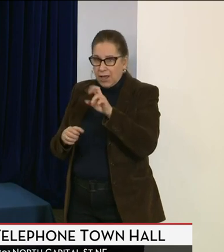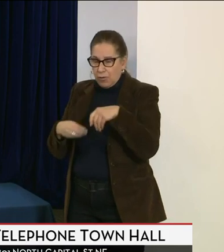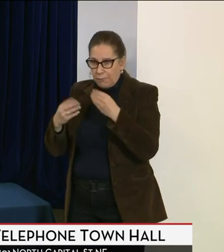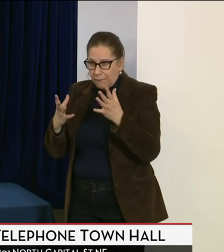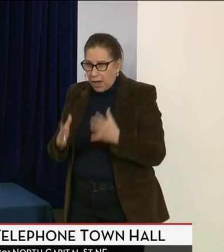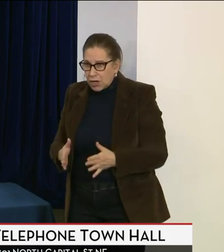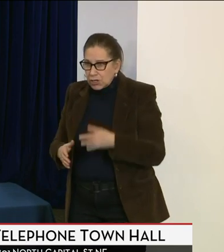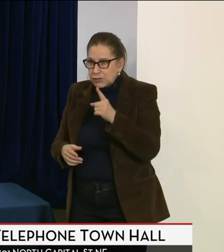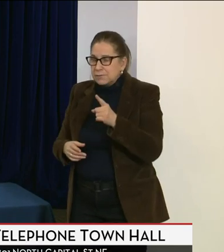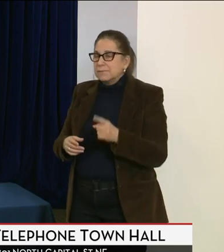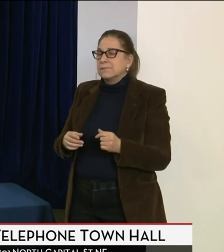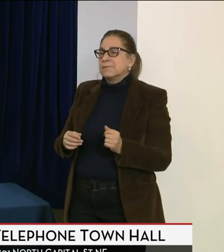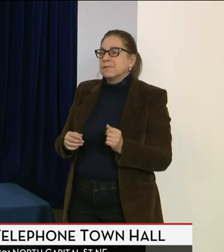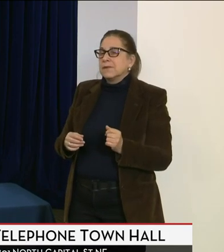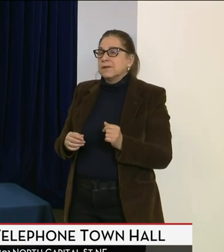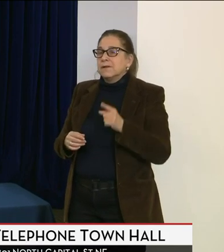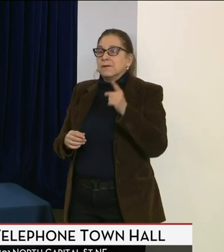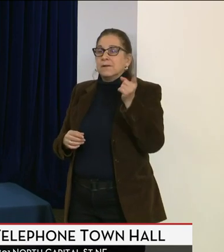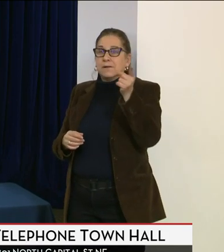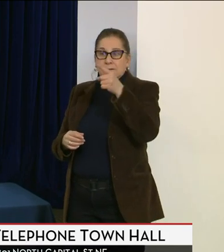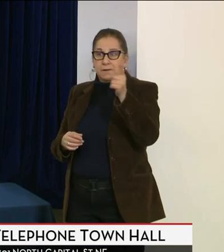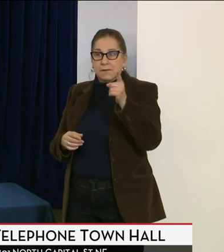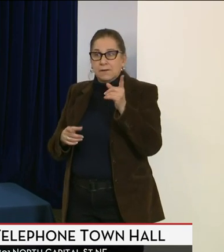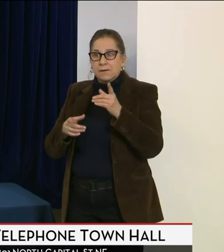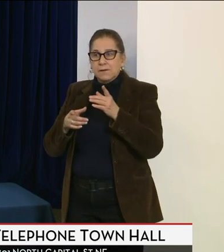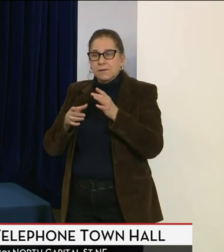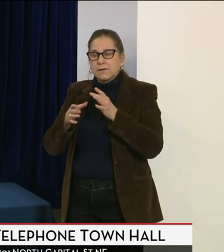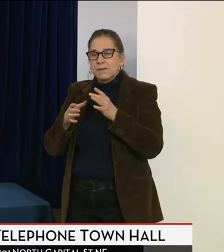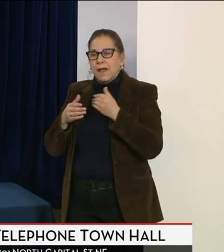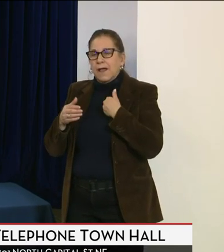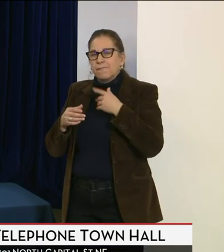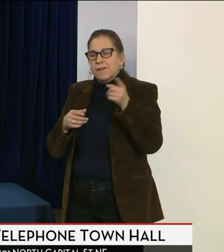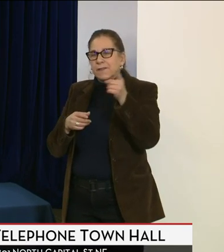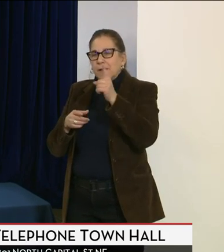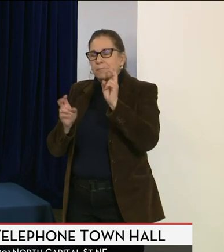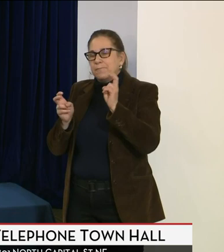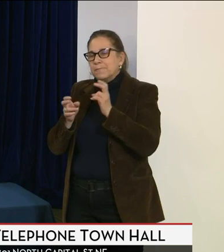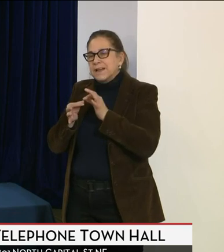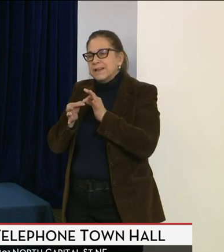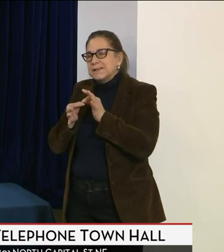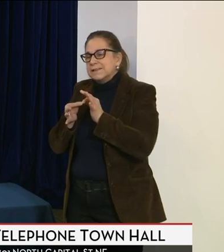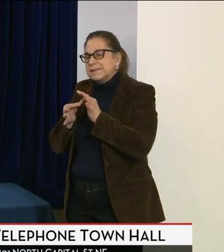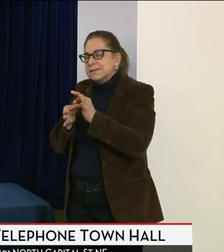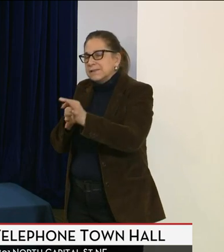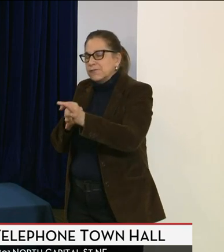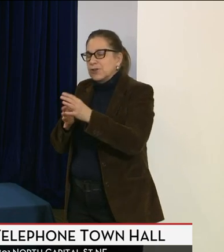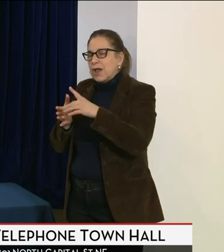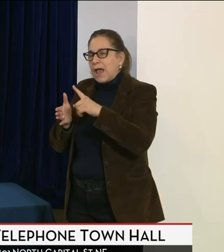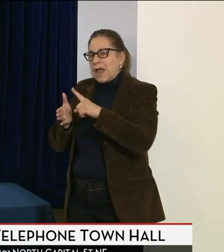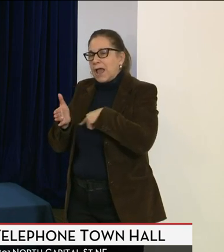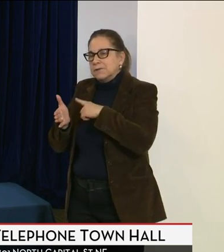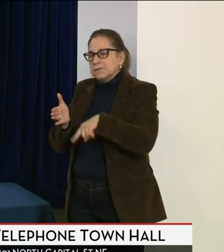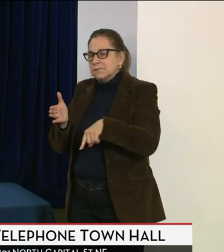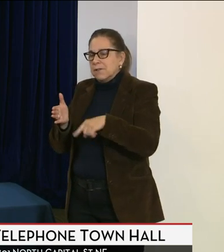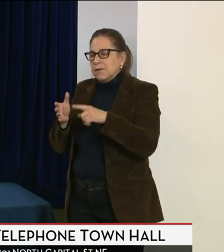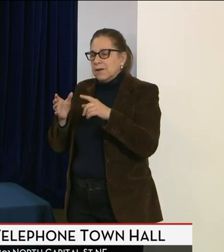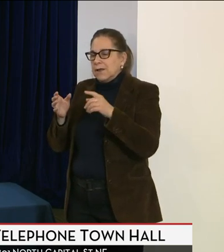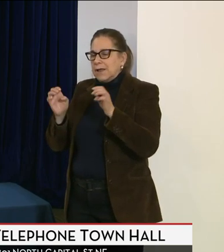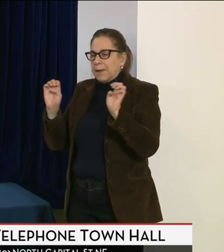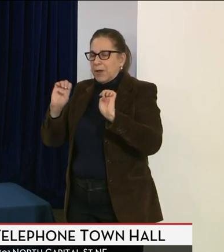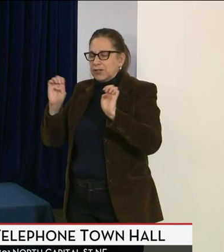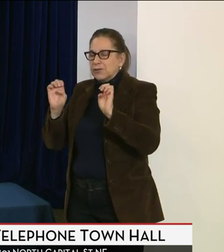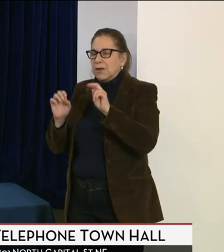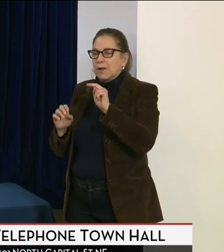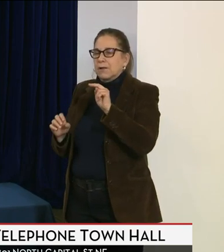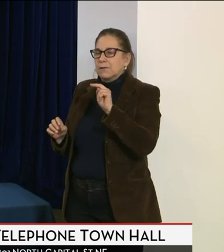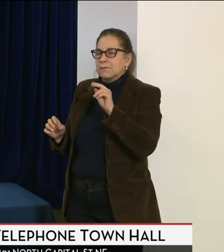all non-essential healthcare services and non-emergency healthcare services. What this means is that